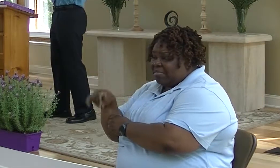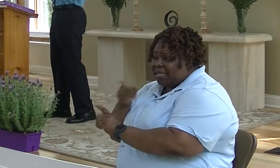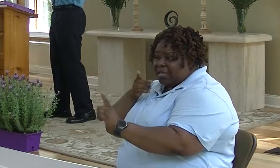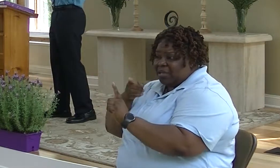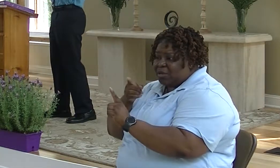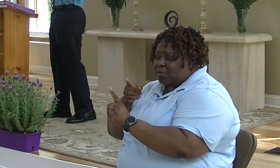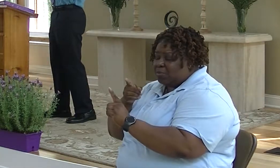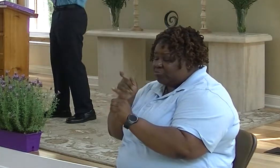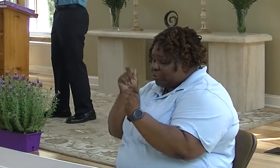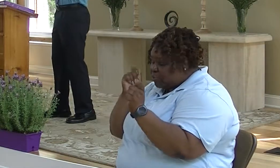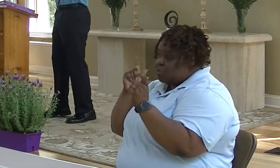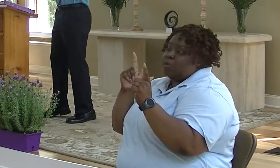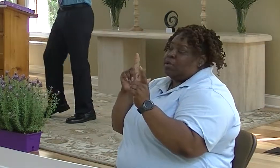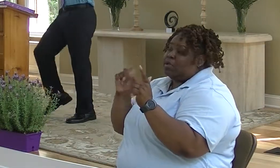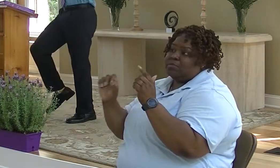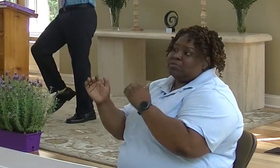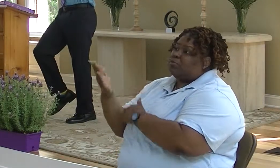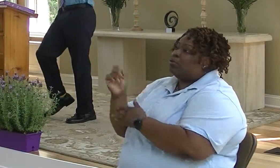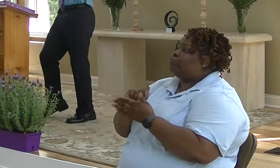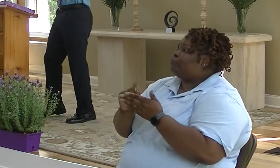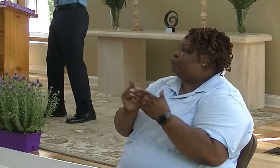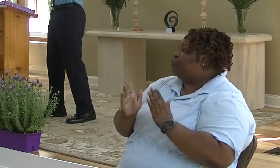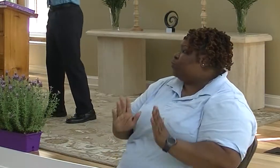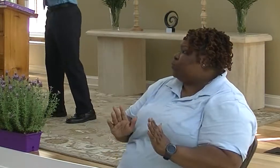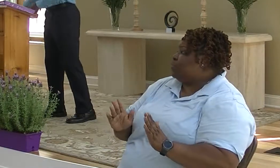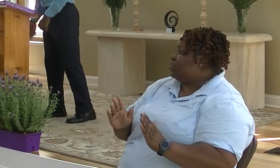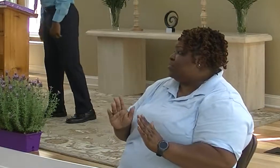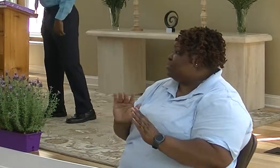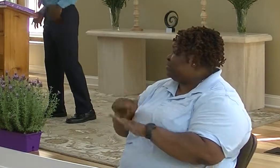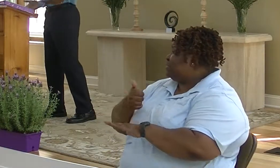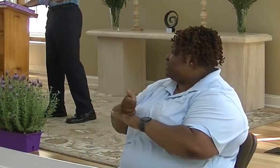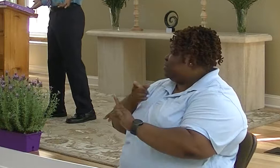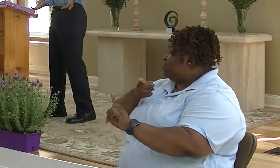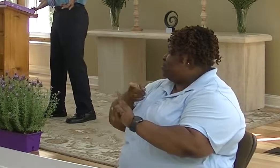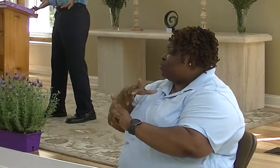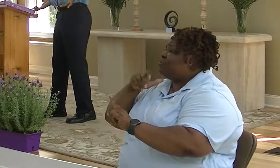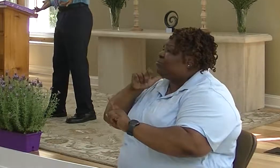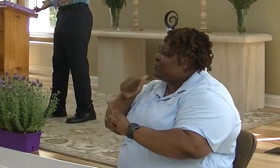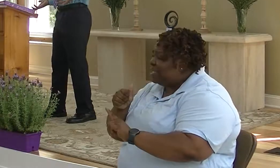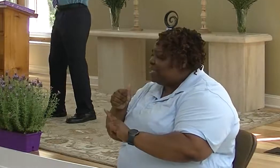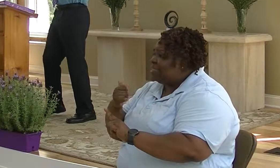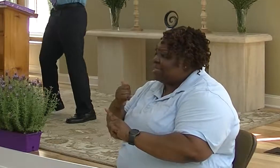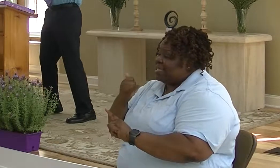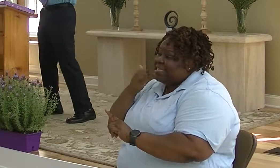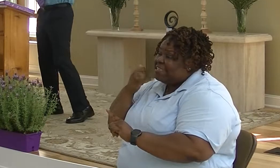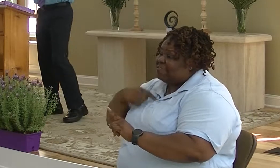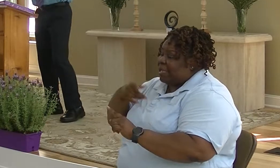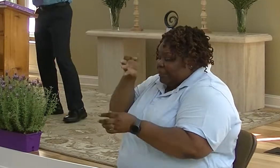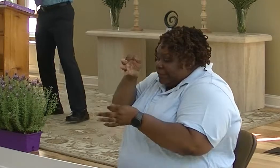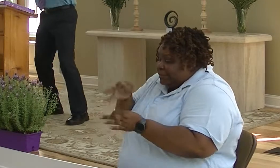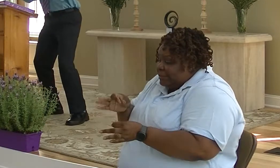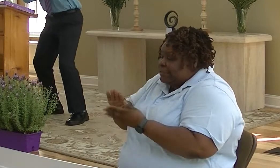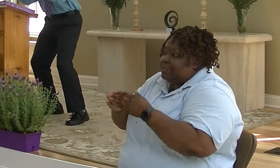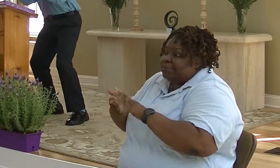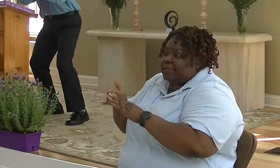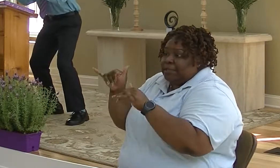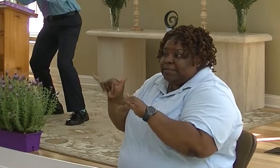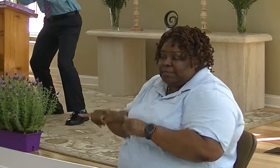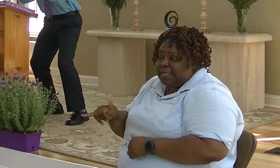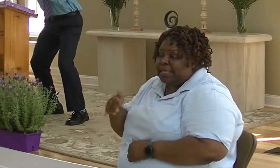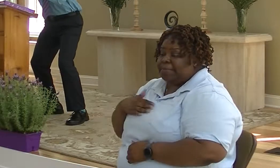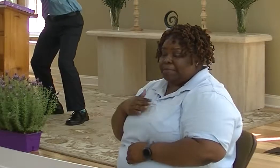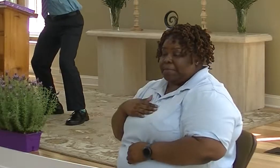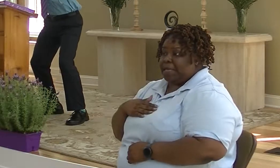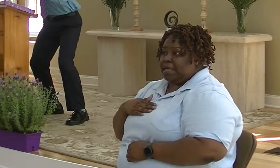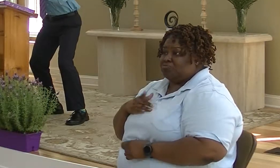be me waking up in the morning, being an author. Ooh, I don't need to set a goal to be one if it's what I make up my mind to. I don't wake up in the morning and say, today my goal is